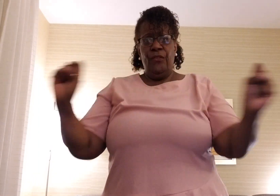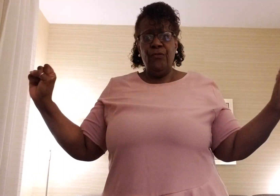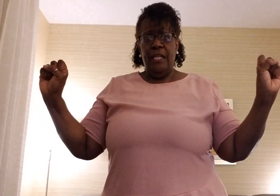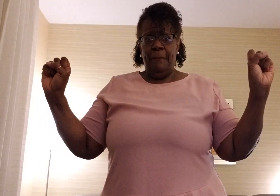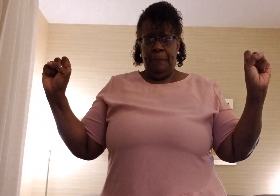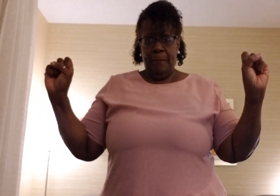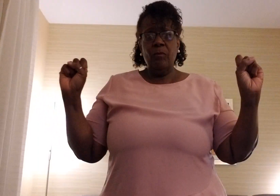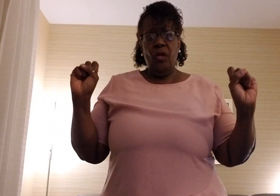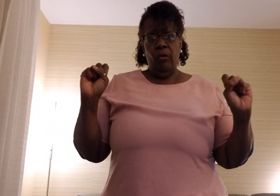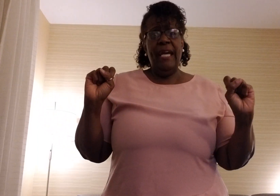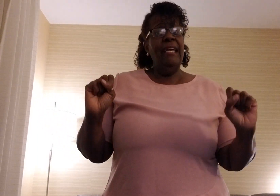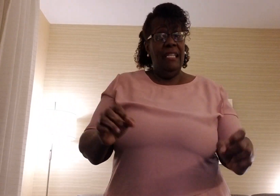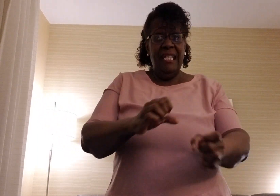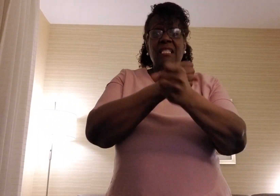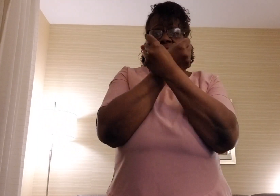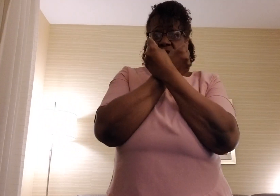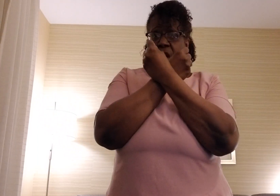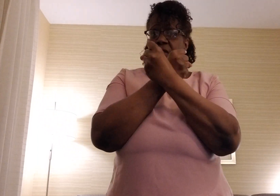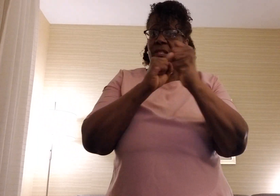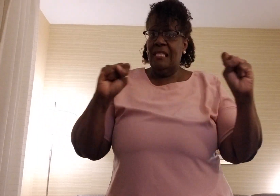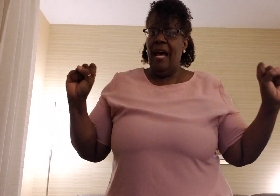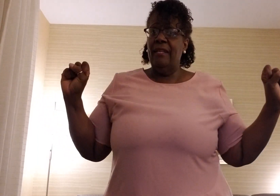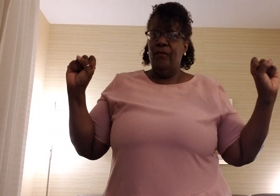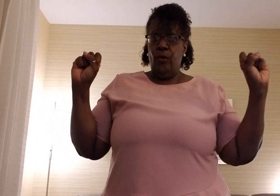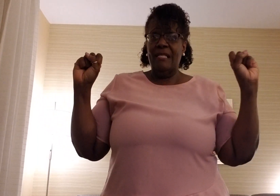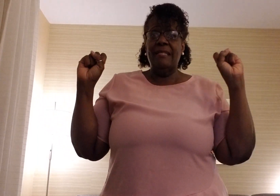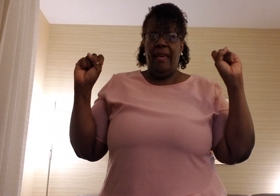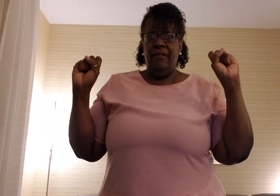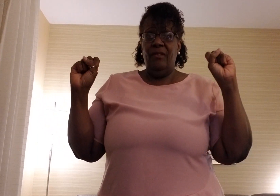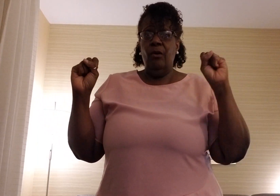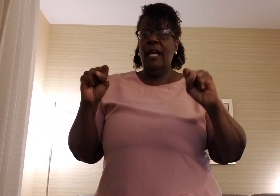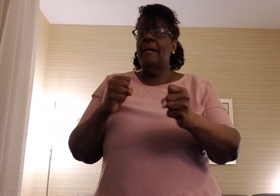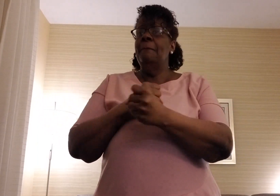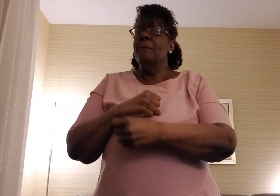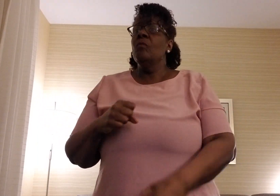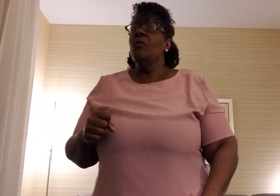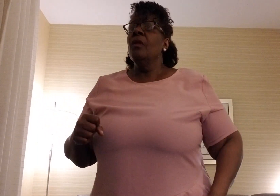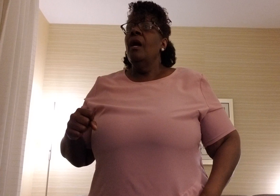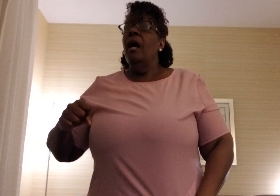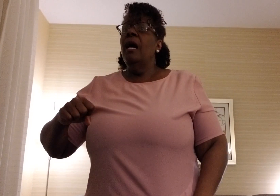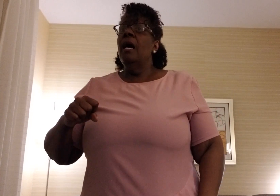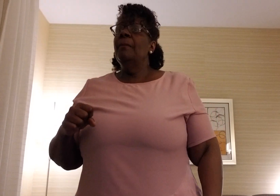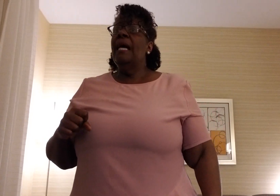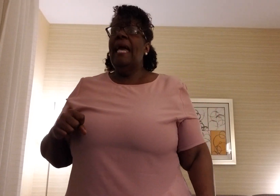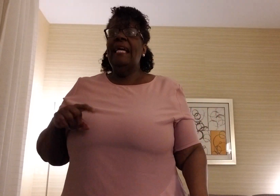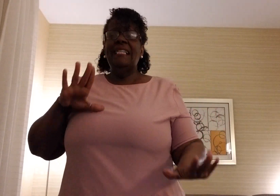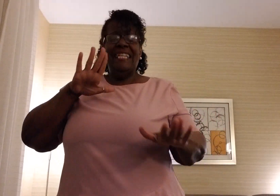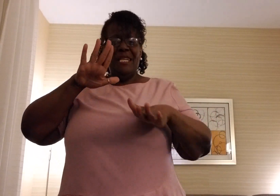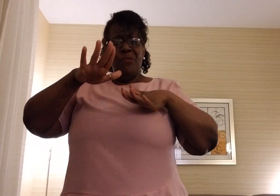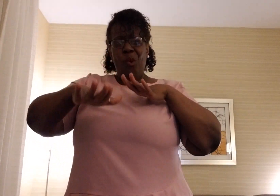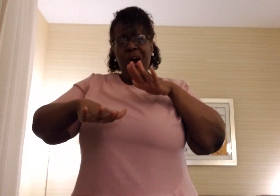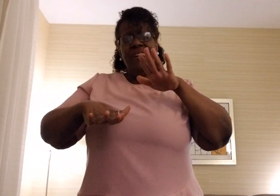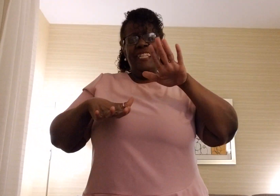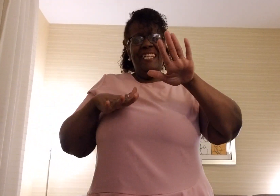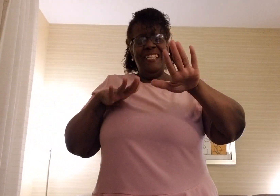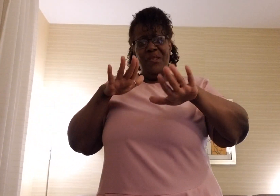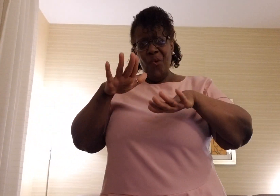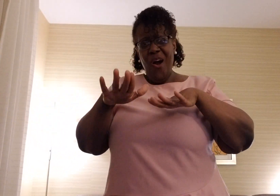free, okay? And yes, this is also the sign for save, okay? And keep walking and